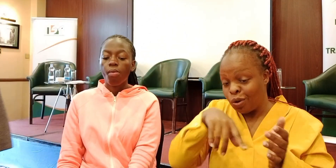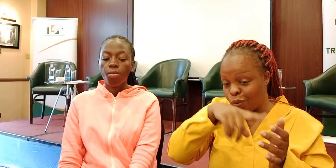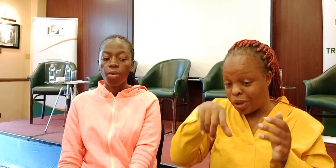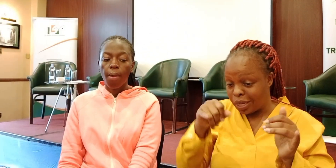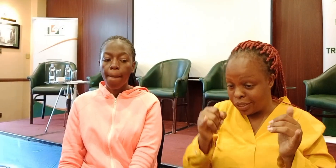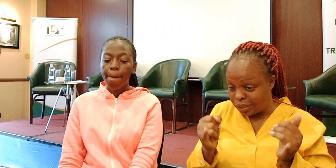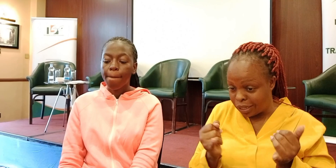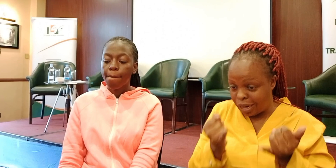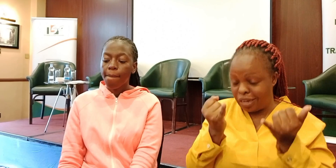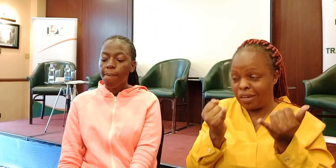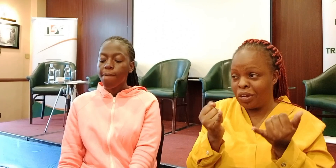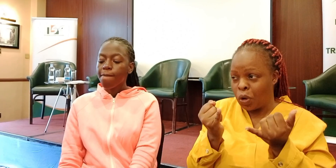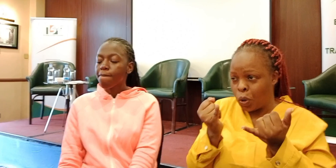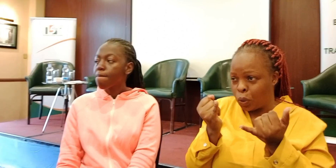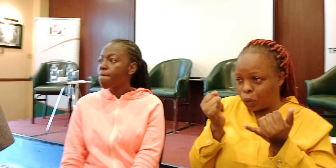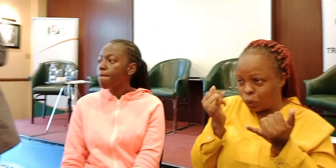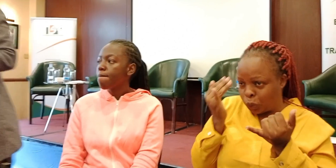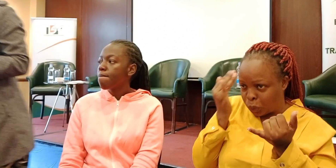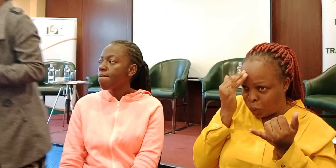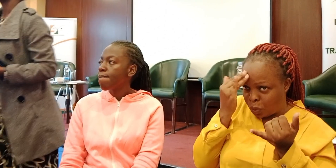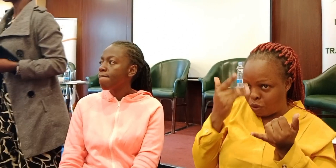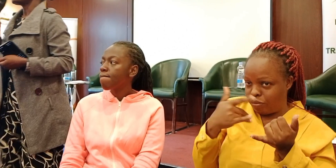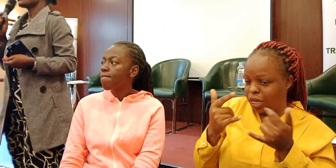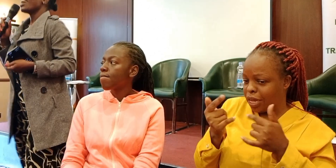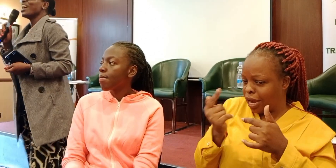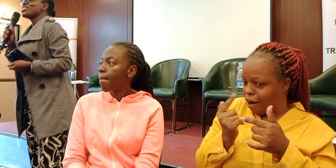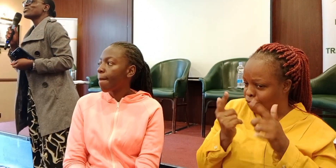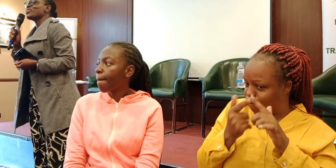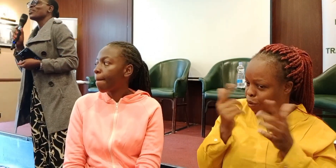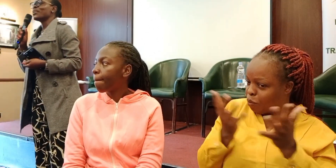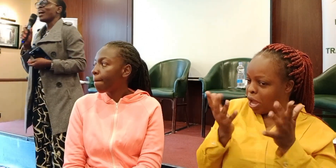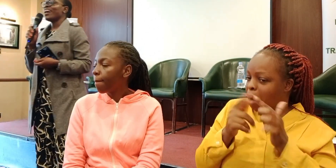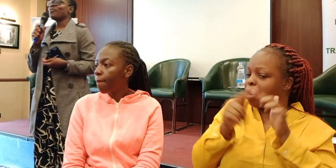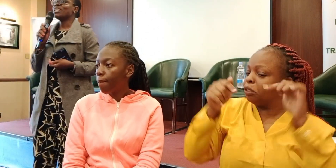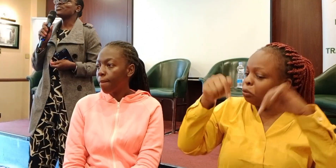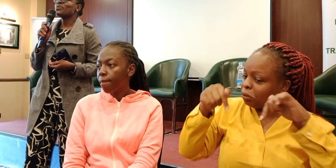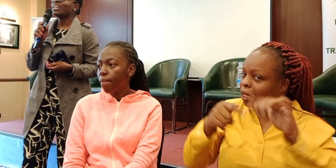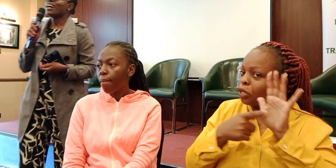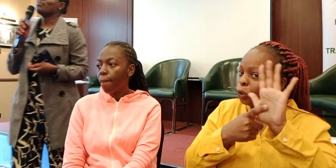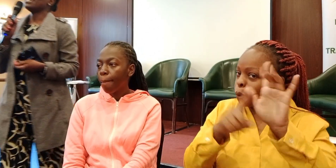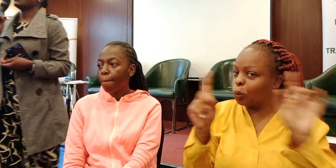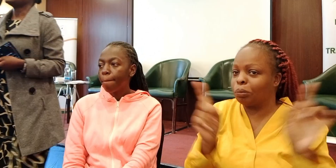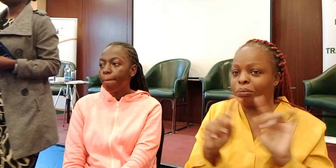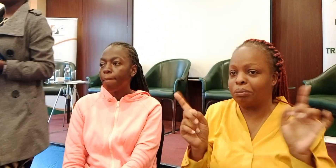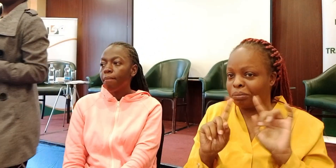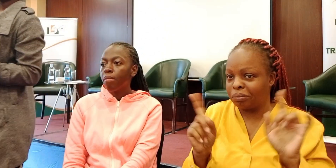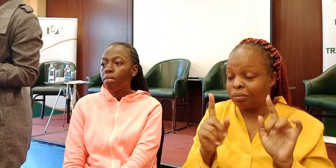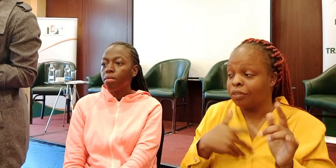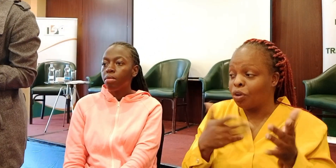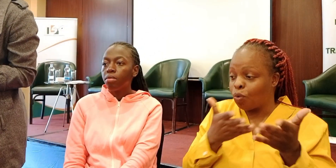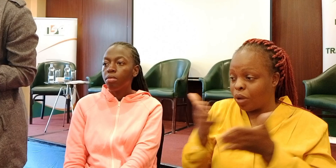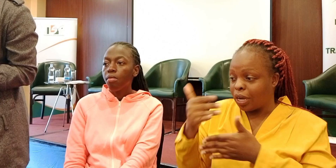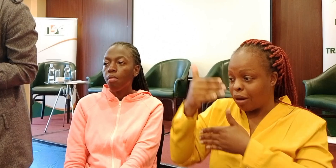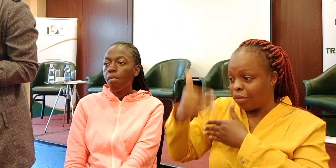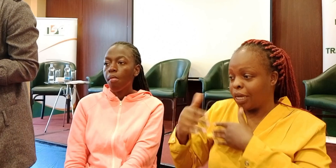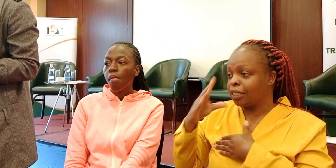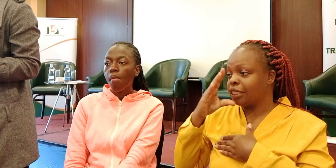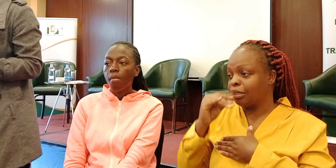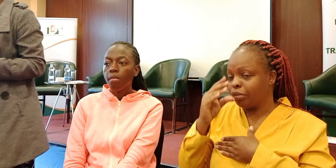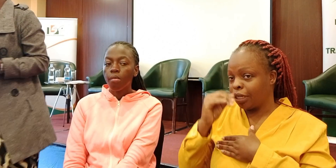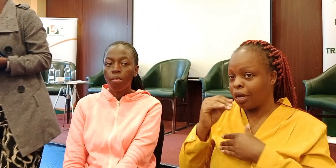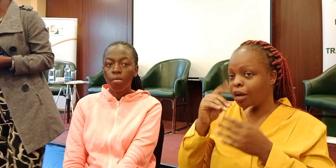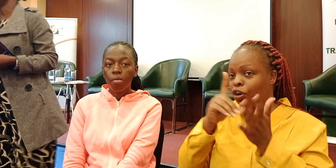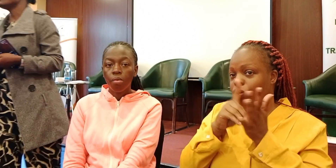provoke where I come from, but it will not show up today. So I want to welcome the next speaker, who is